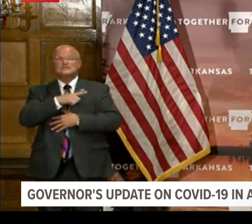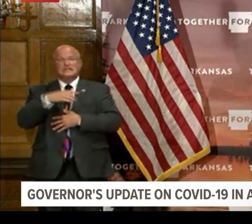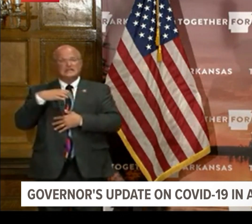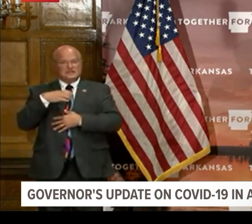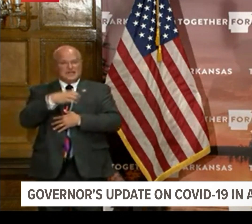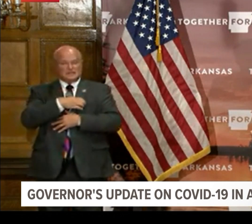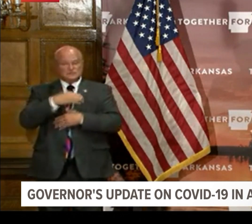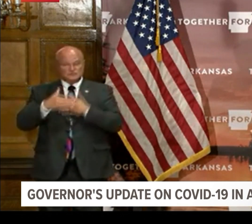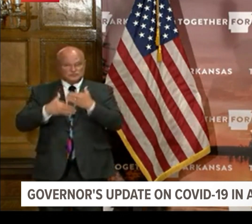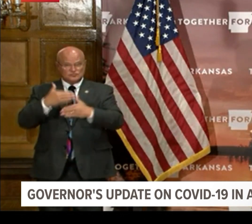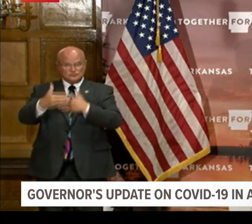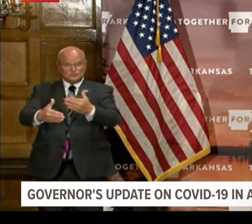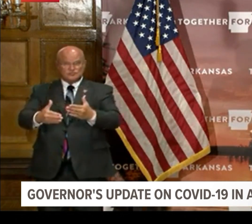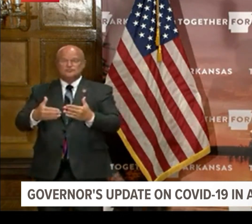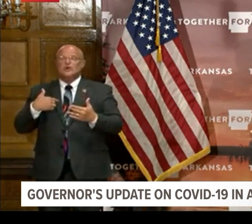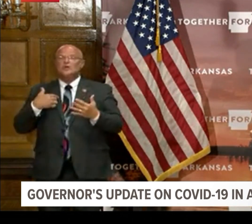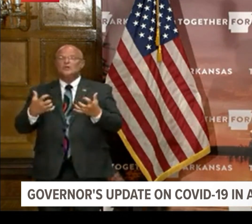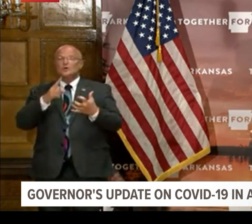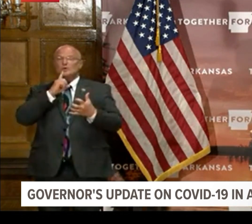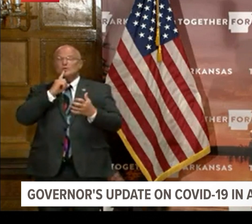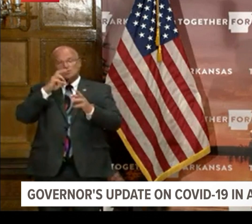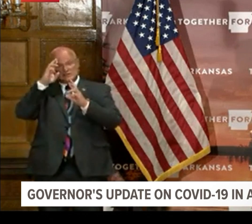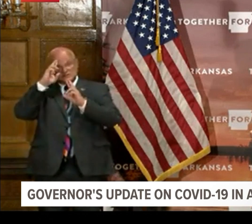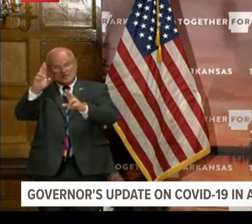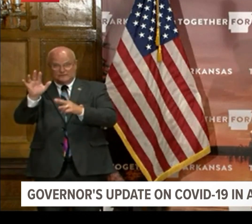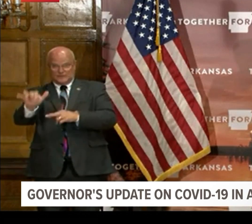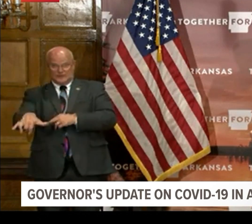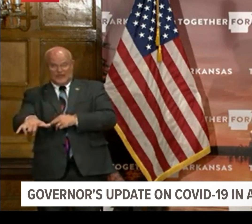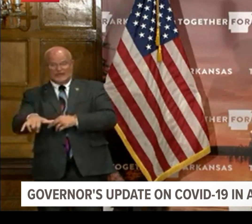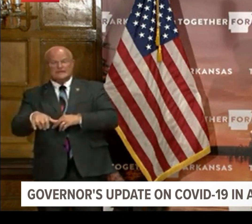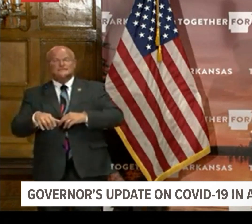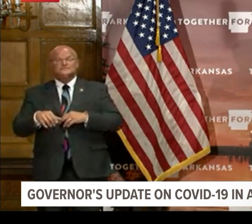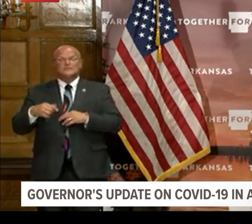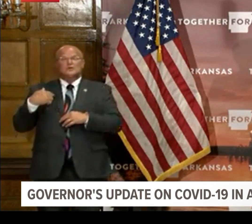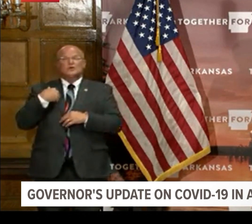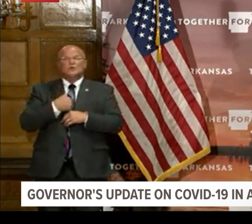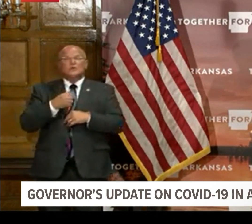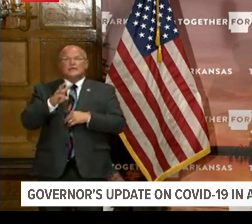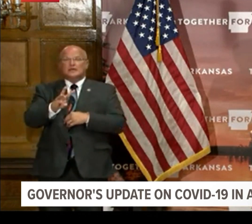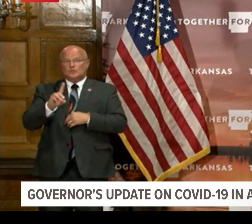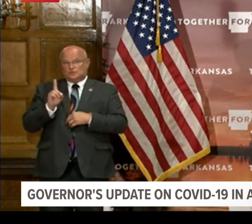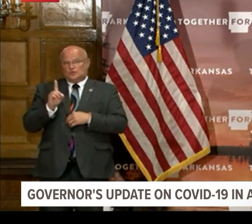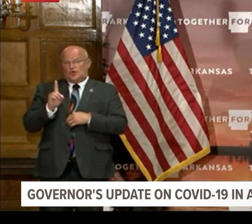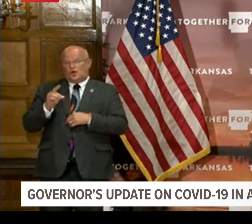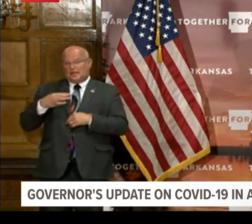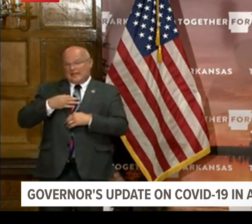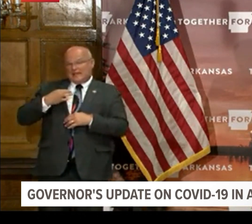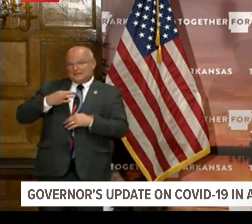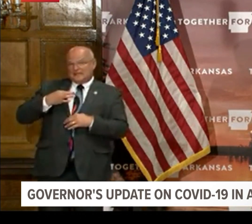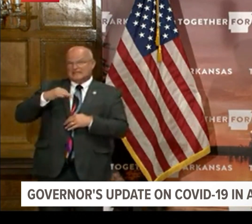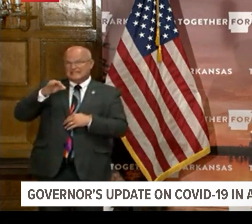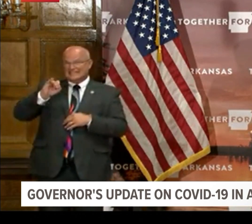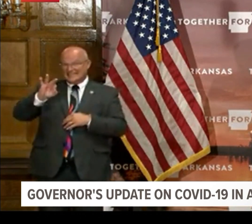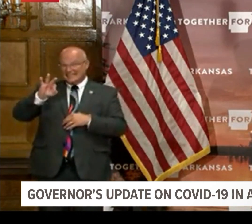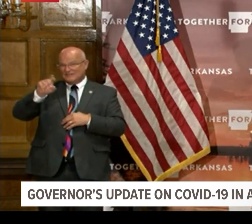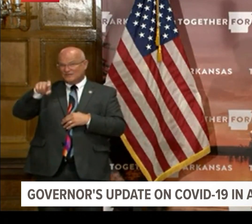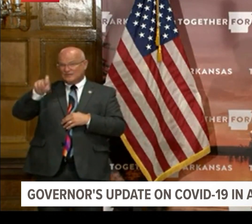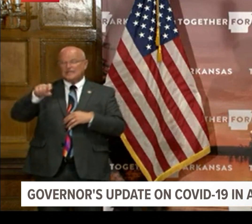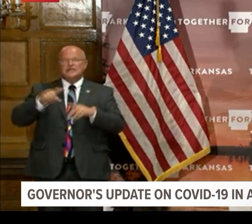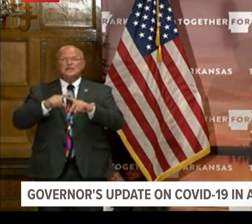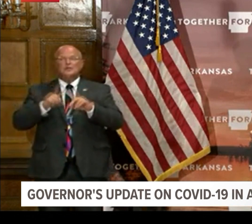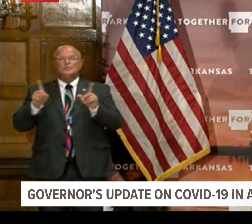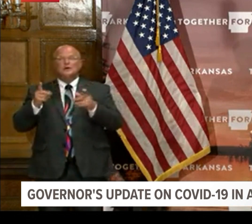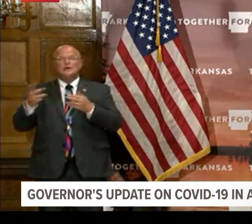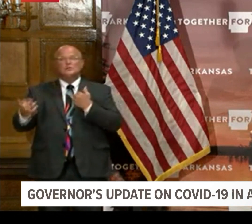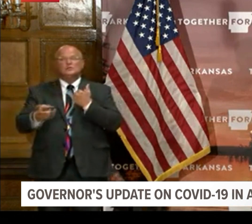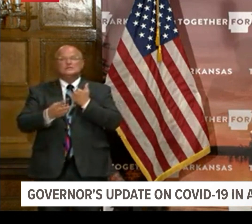Council, and we want to be certainly respectful of that. We can withdraw an application if need be, but it will